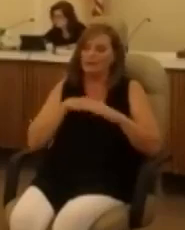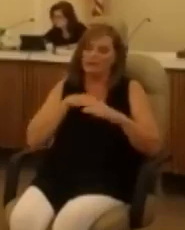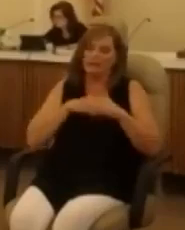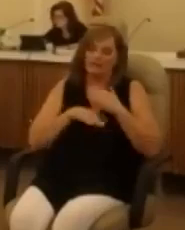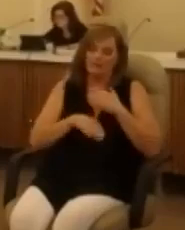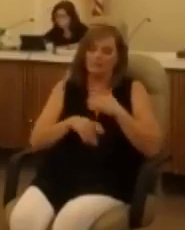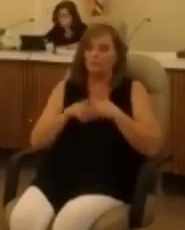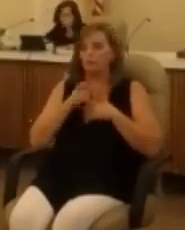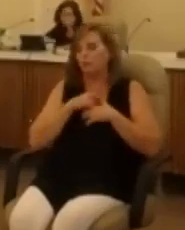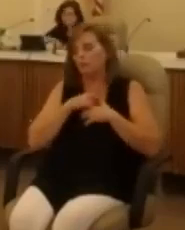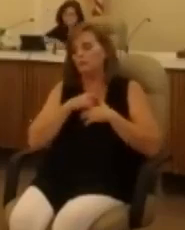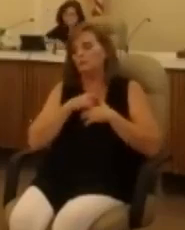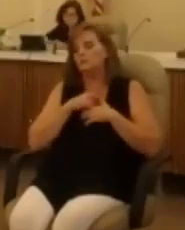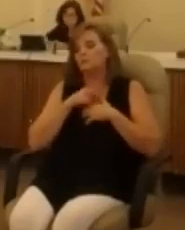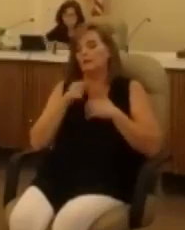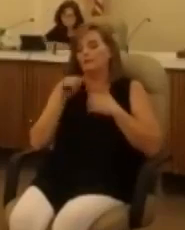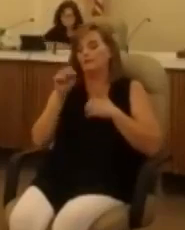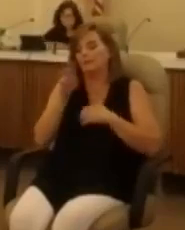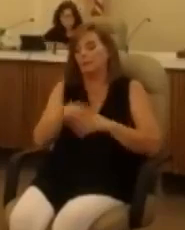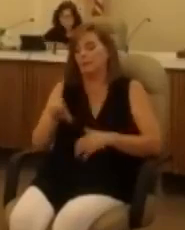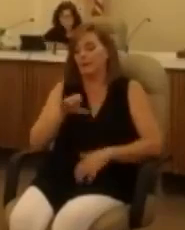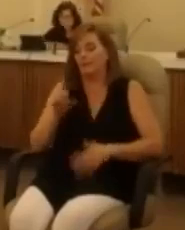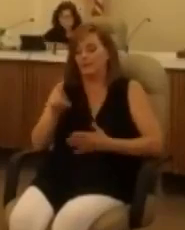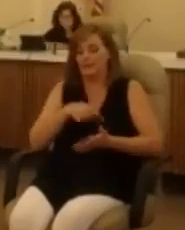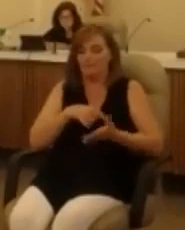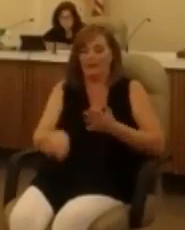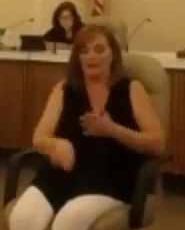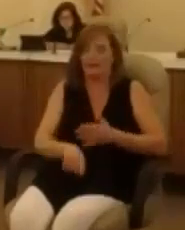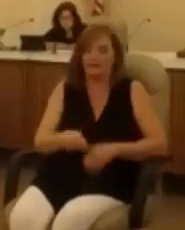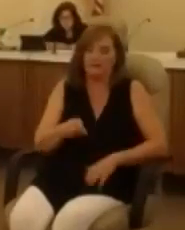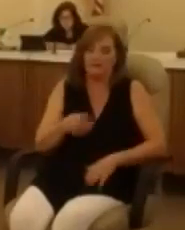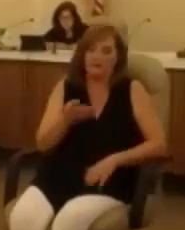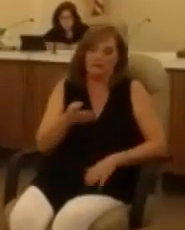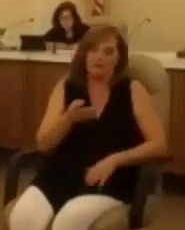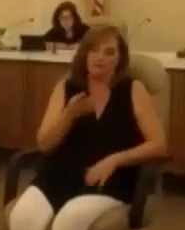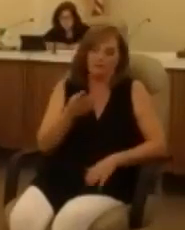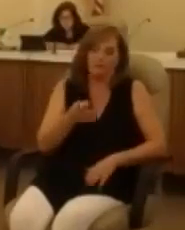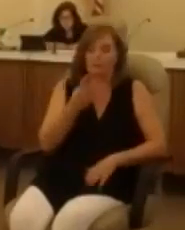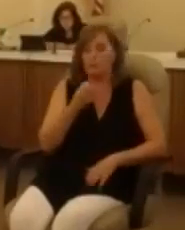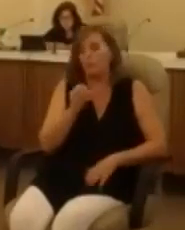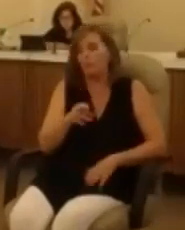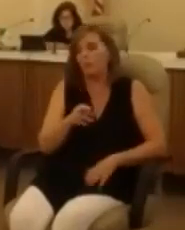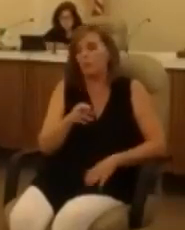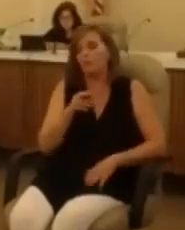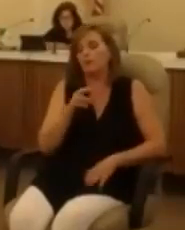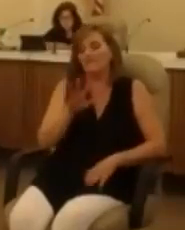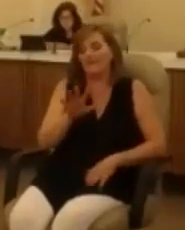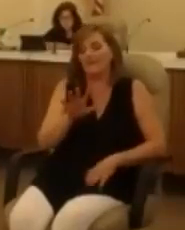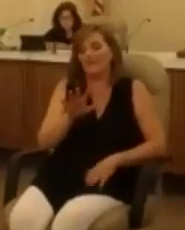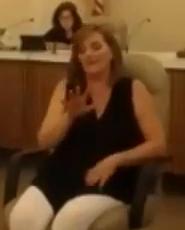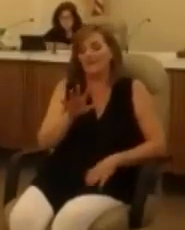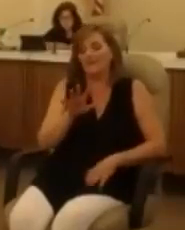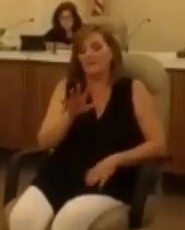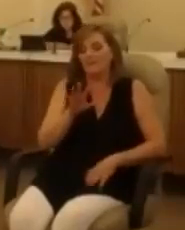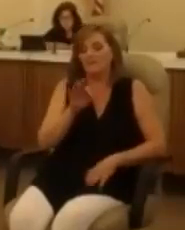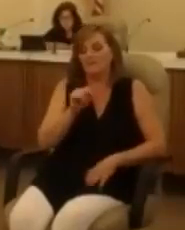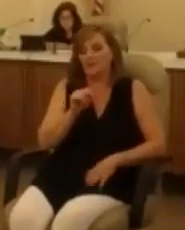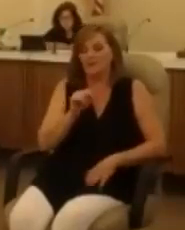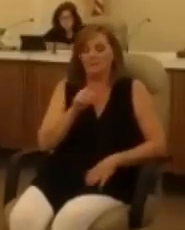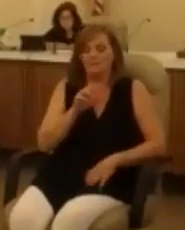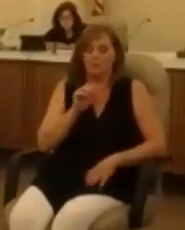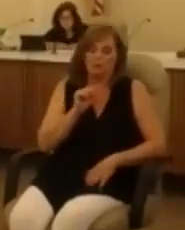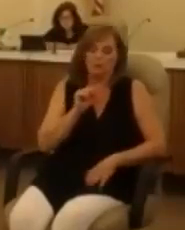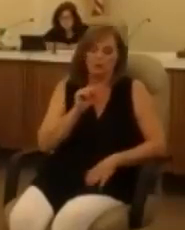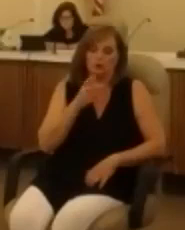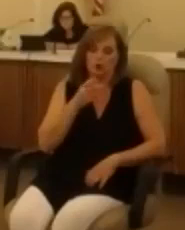shoulder, 5-foot shoulder, whatever we can manage, so that there is now a shoulder where people can